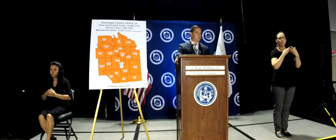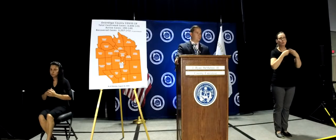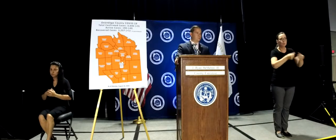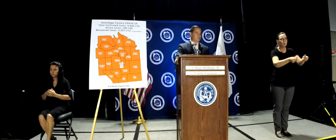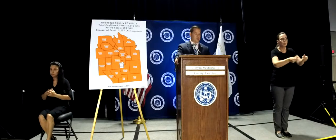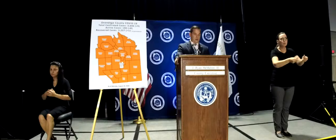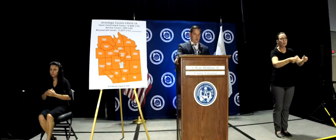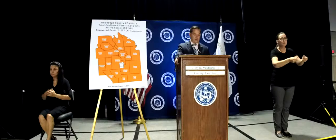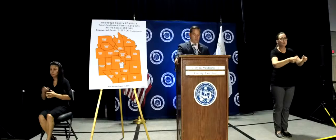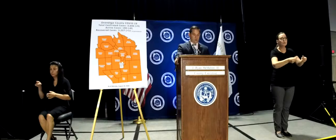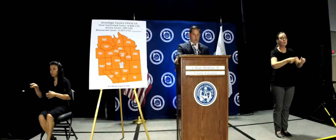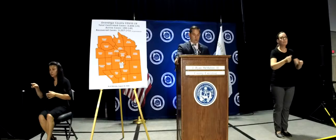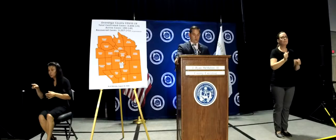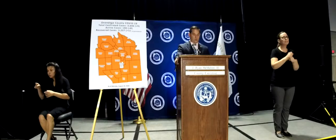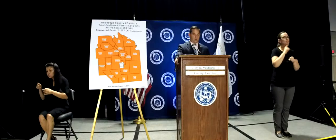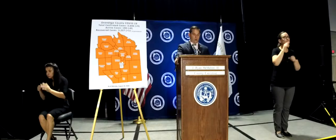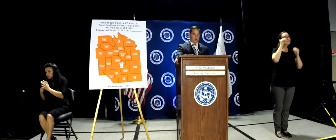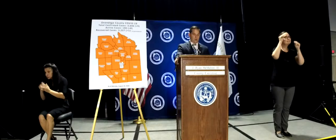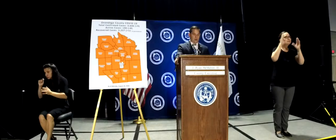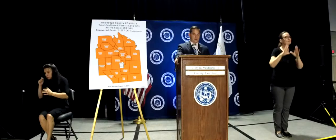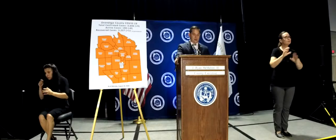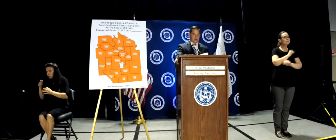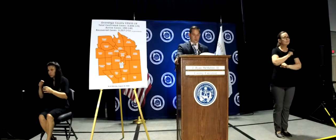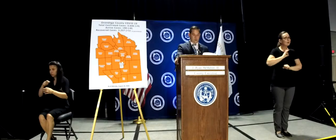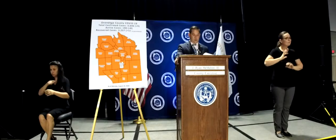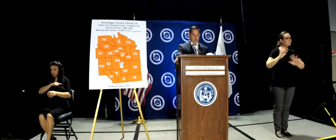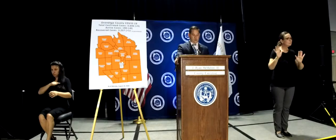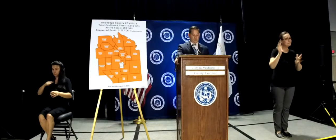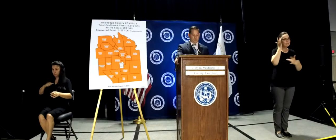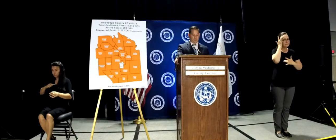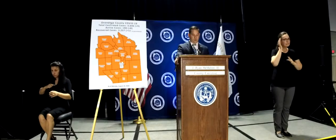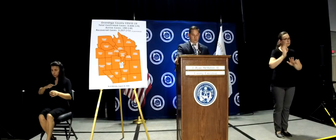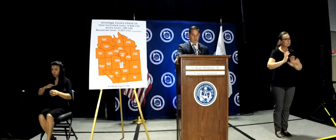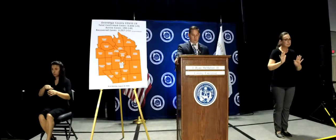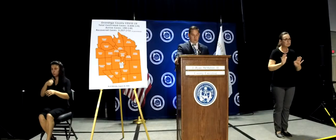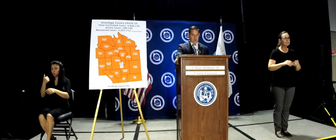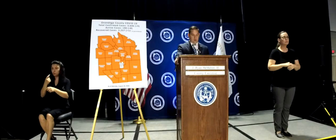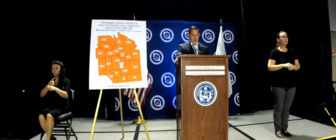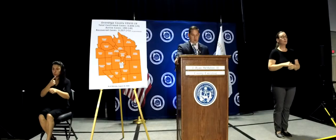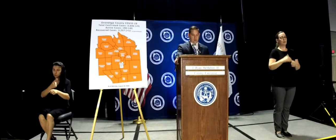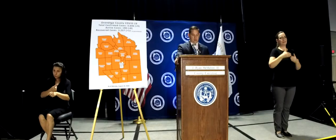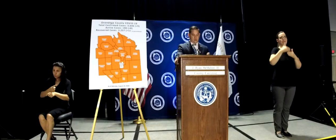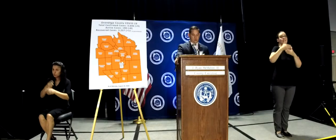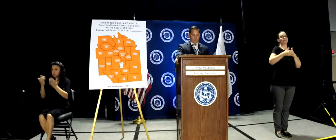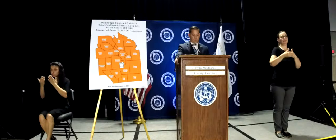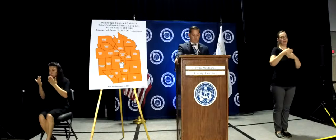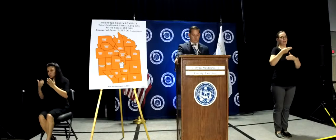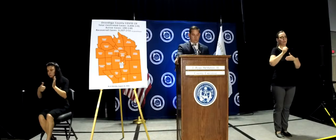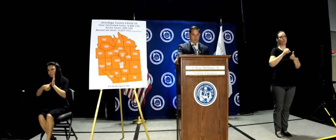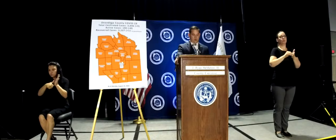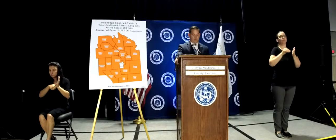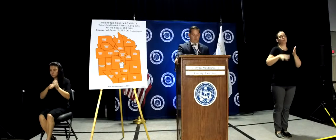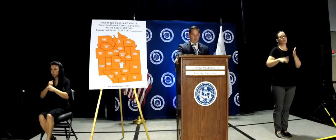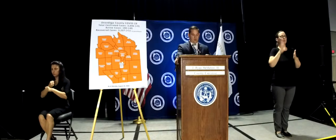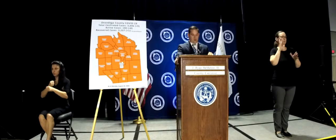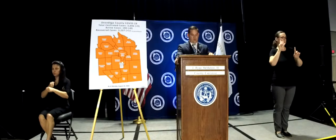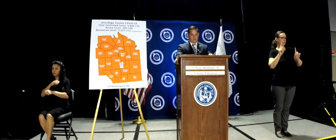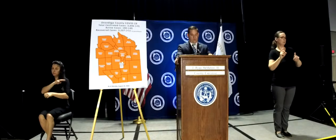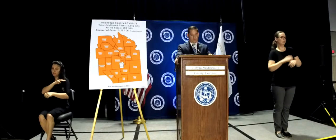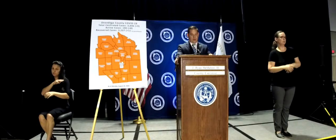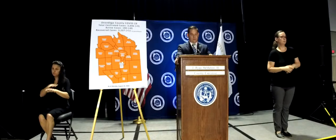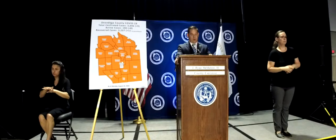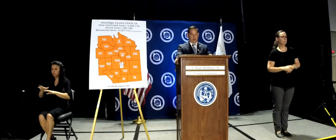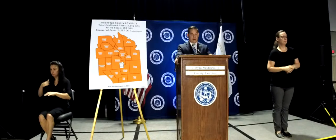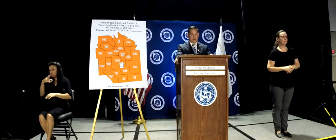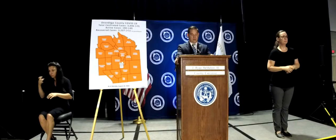COVID. And then we are going to work on scheduling the high school students as we prepare